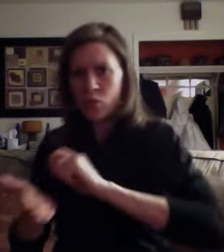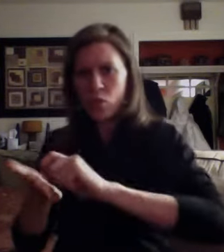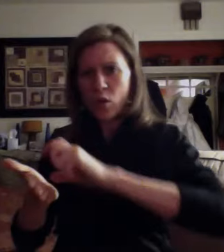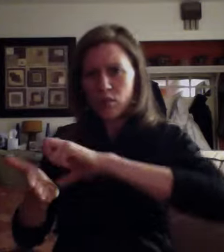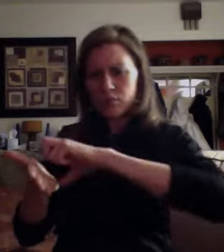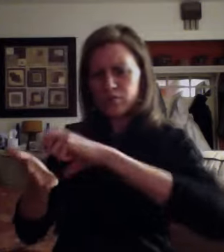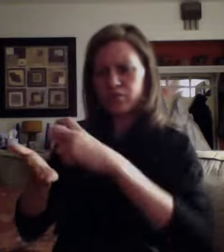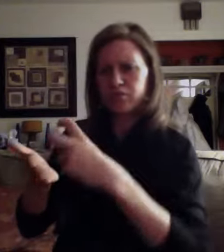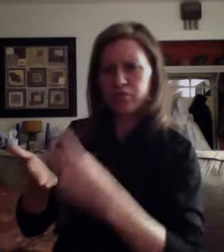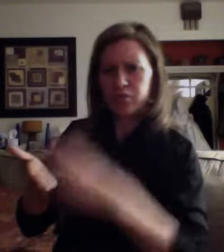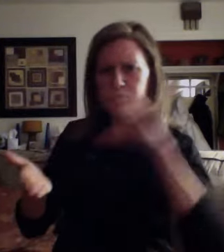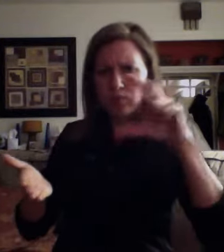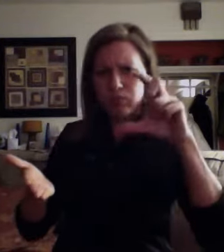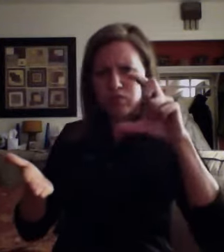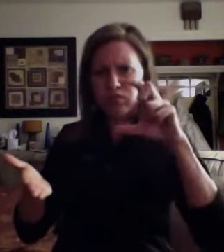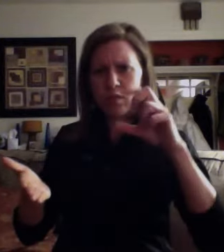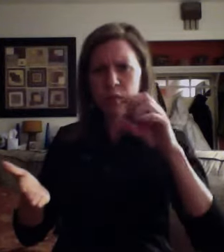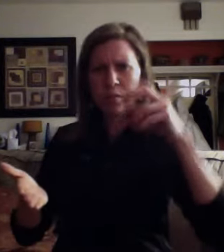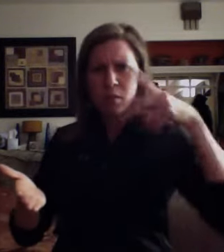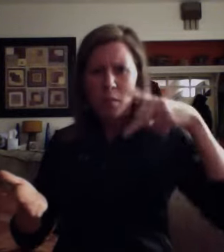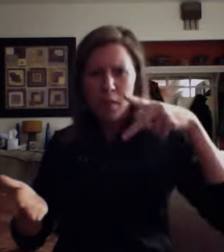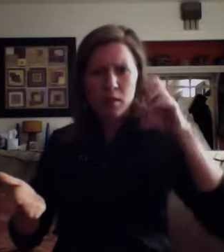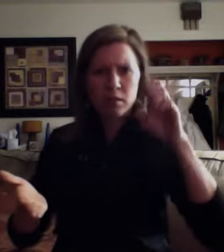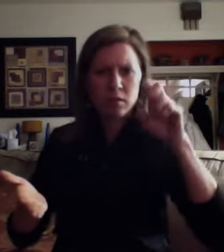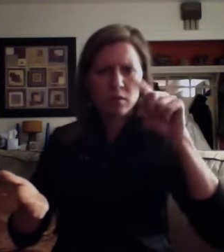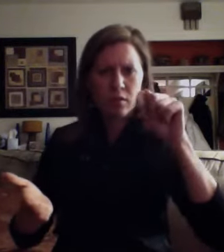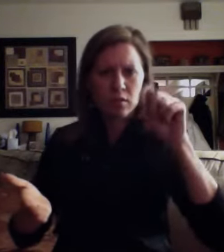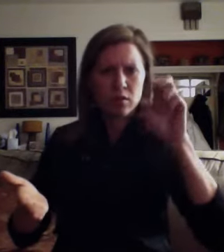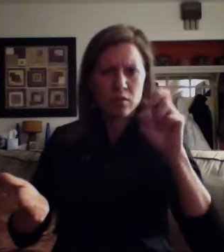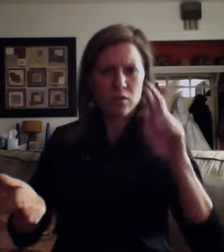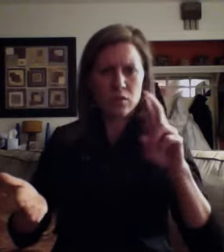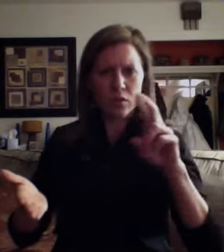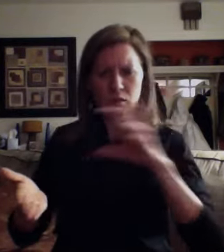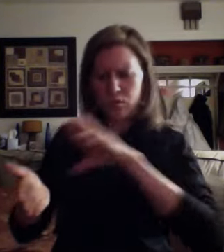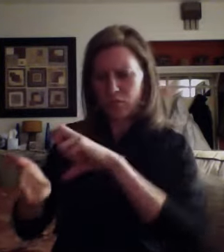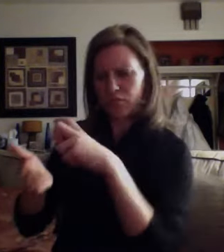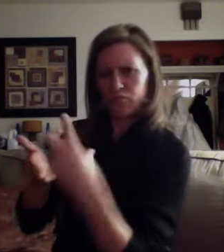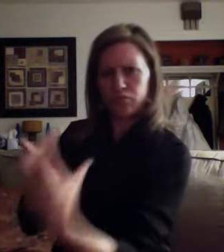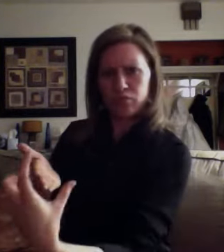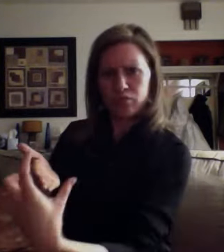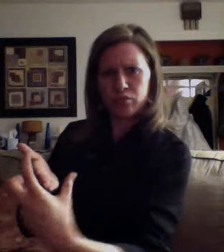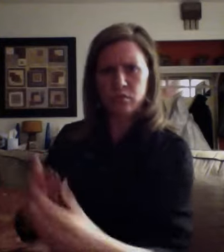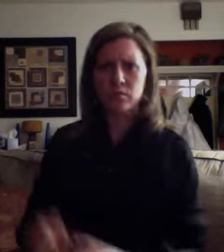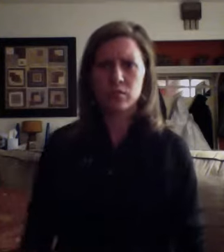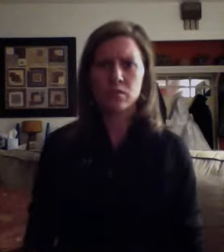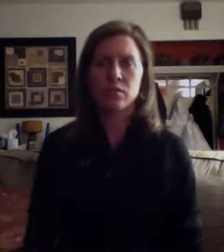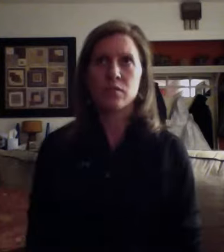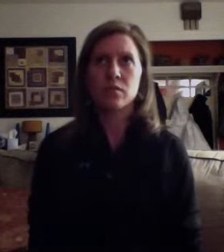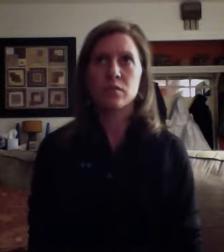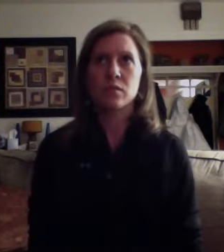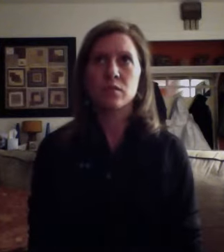So there's a huge boulder essentially on like the table with the word, with the name Peter on it, so the kids would